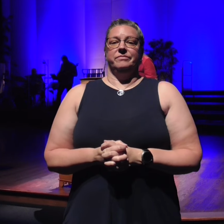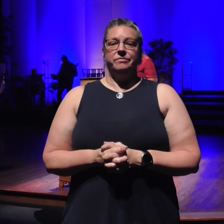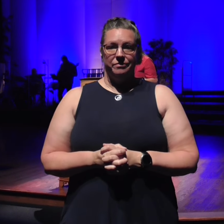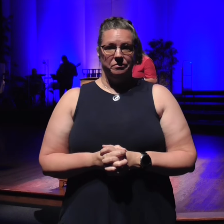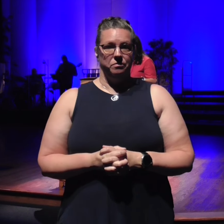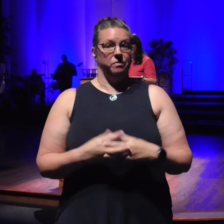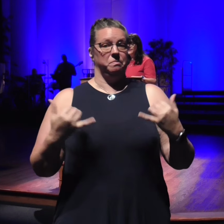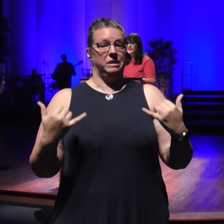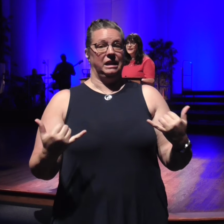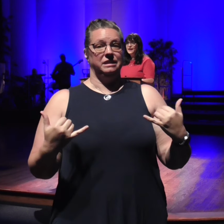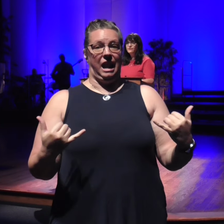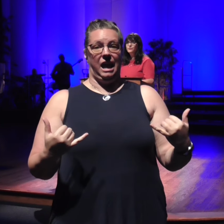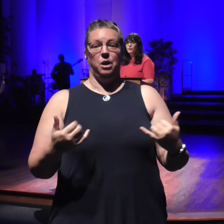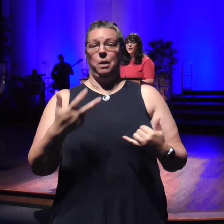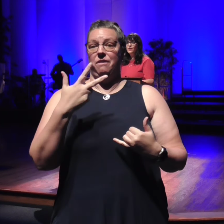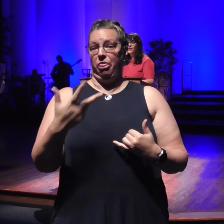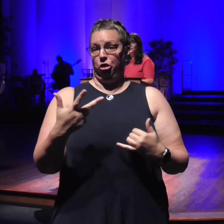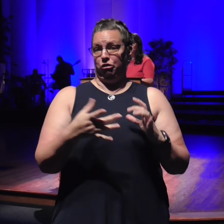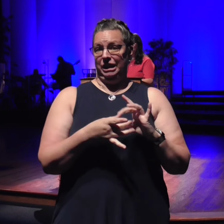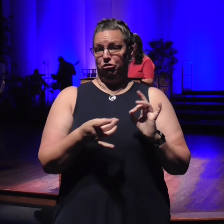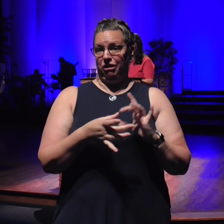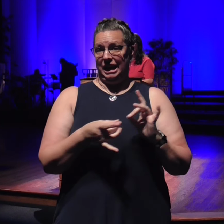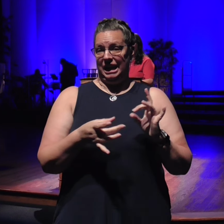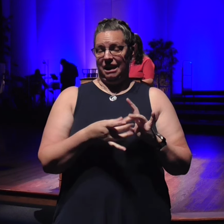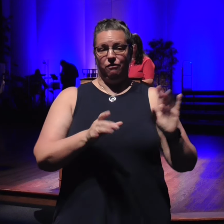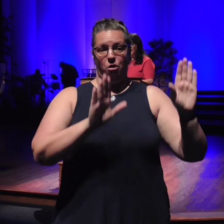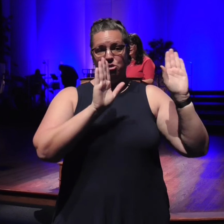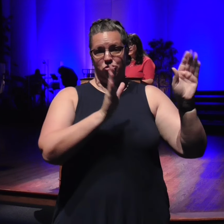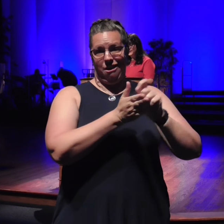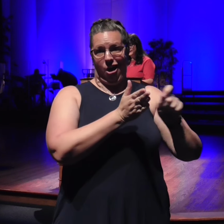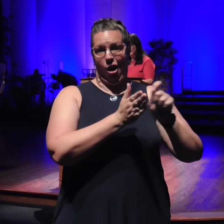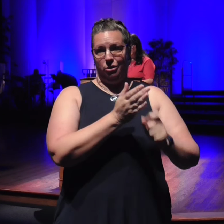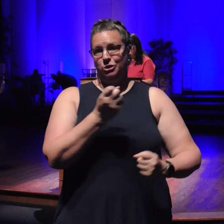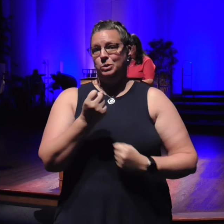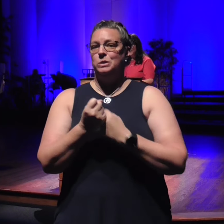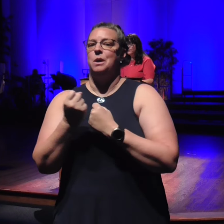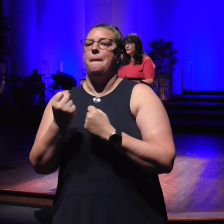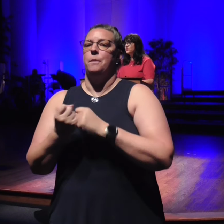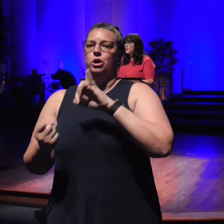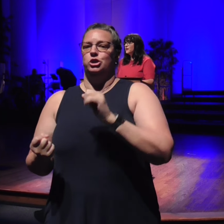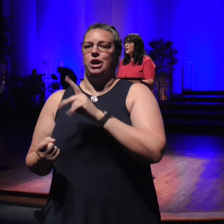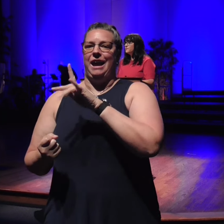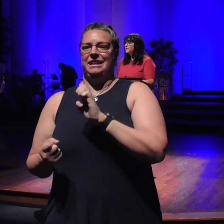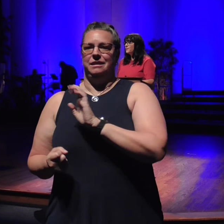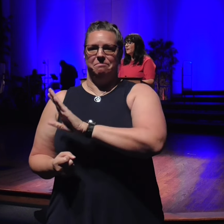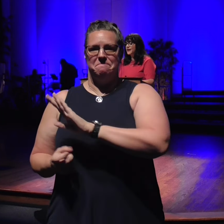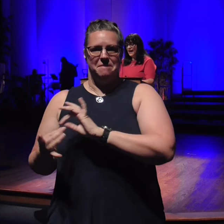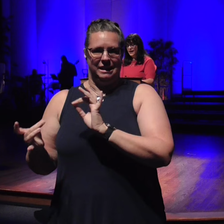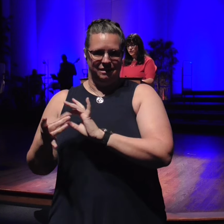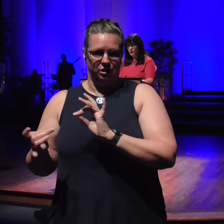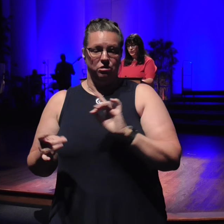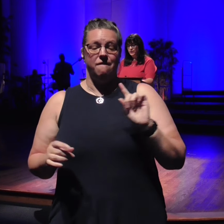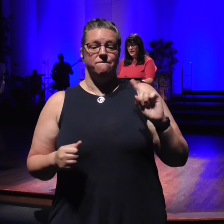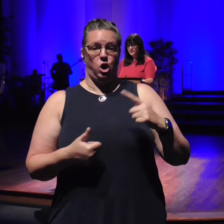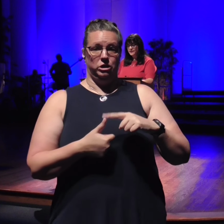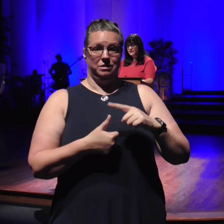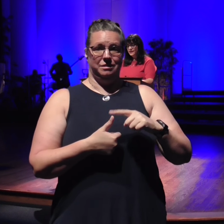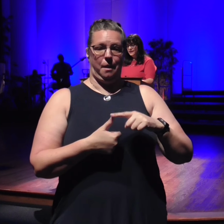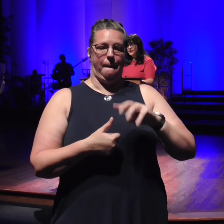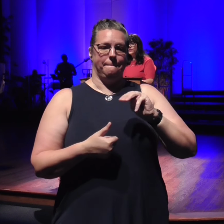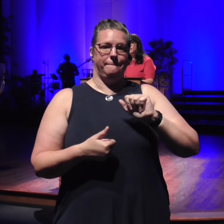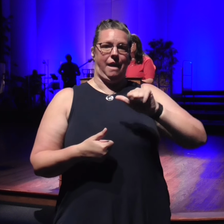We have 3 readings today from great authors to support Reverend Jackie's message. The first one comes from Maya Angelou, who